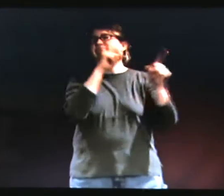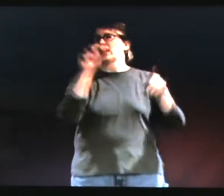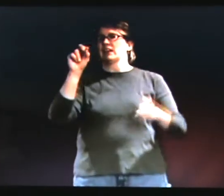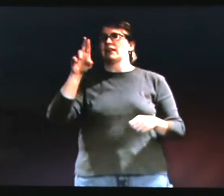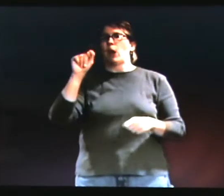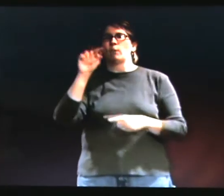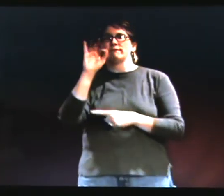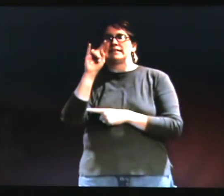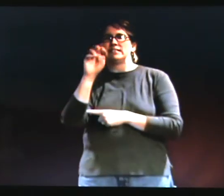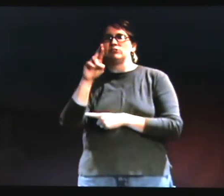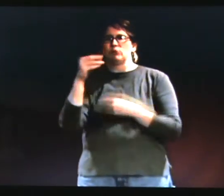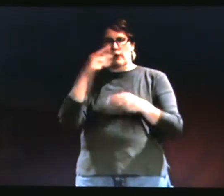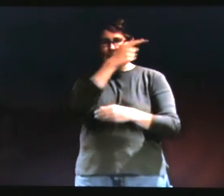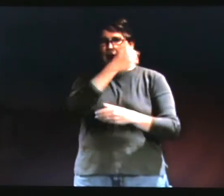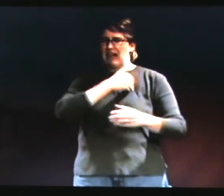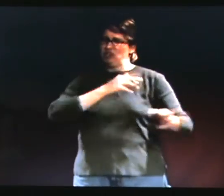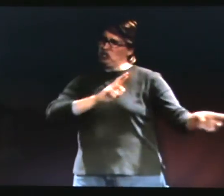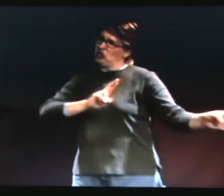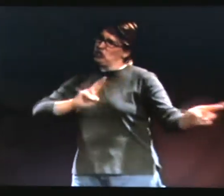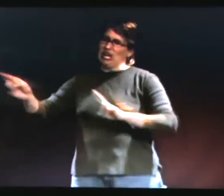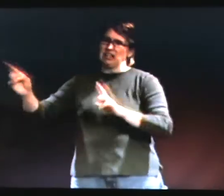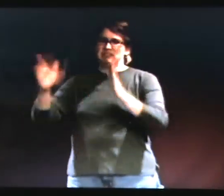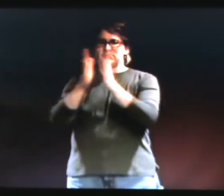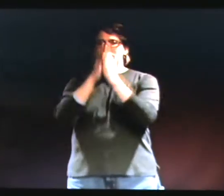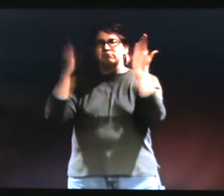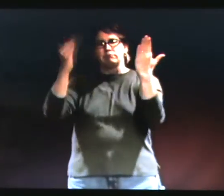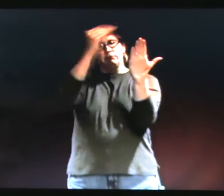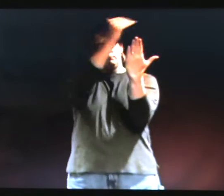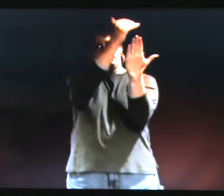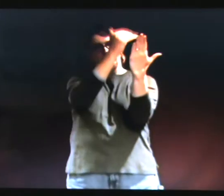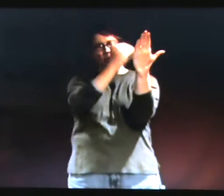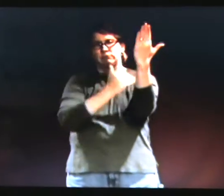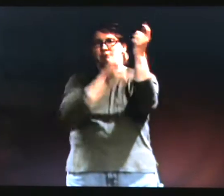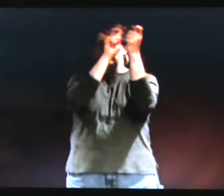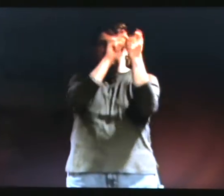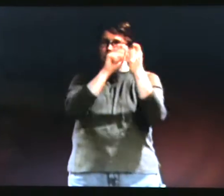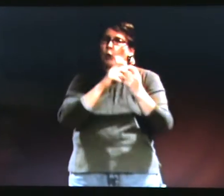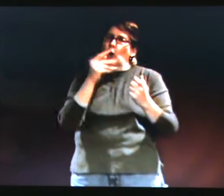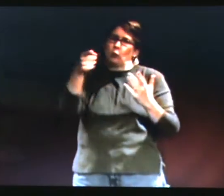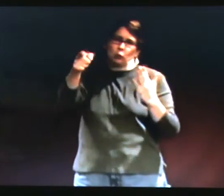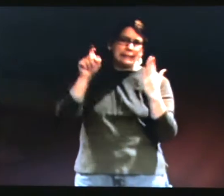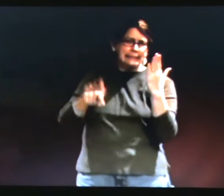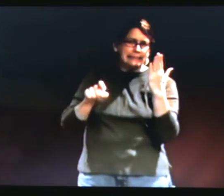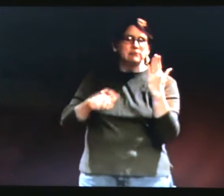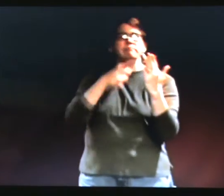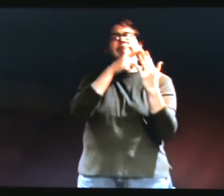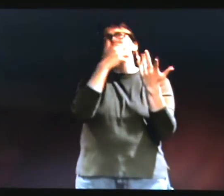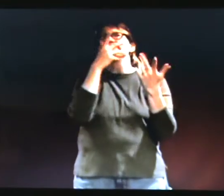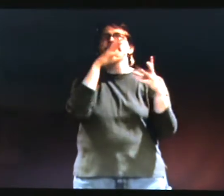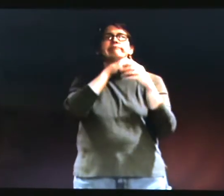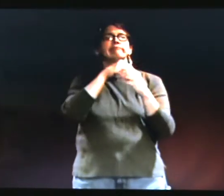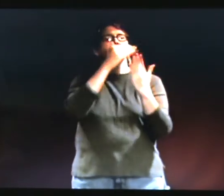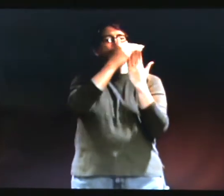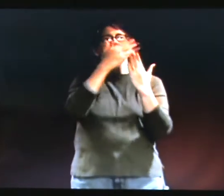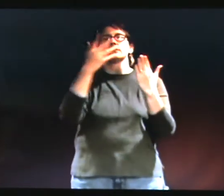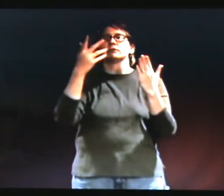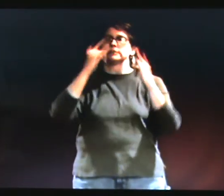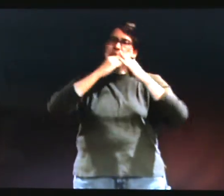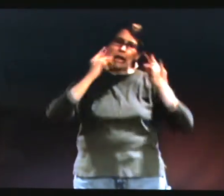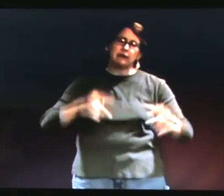experience, then they should go to an outfitter. They'll help you get ready. They have a list of specific things that you need. And in the list,